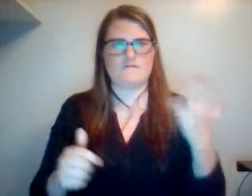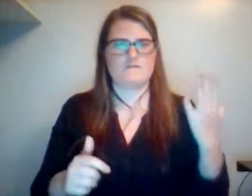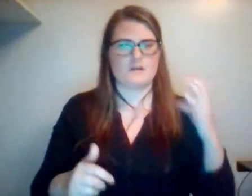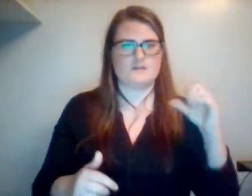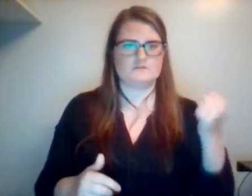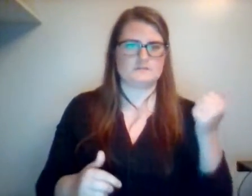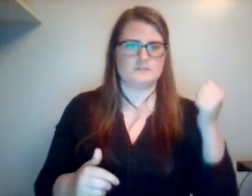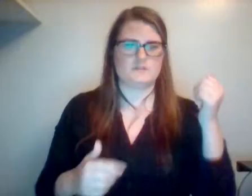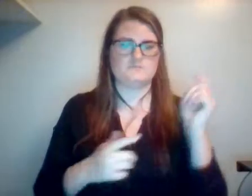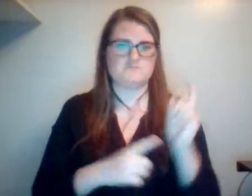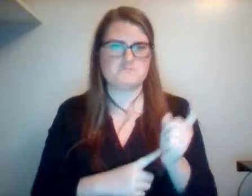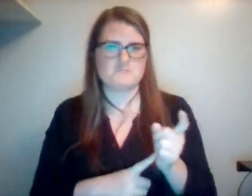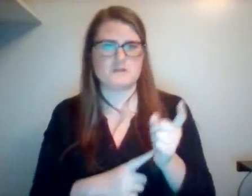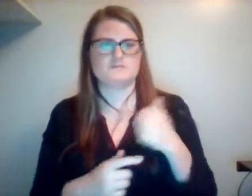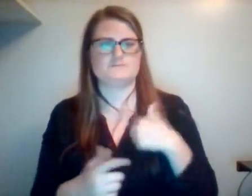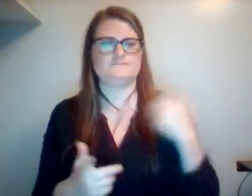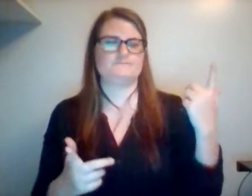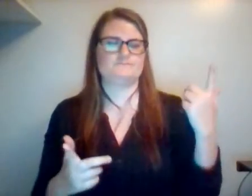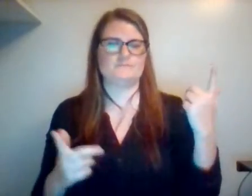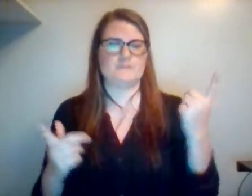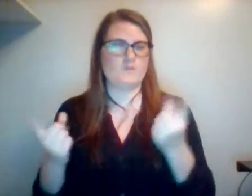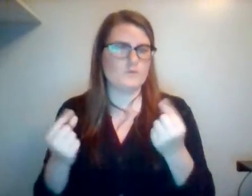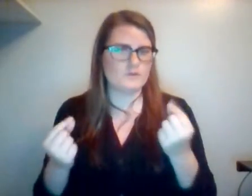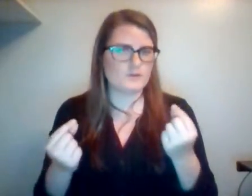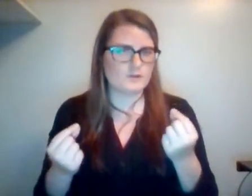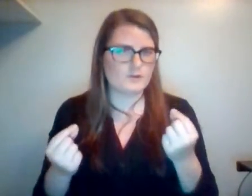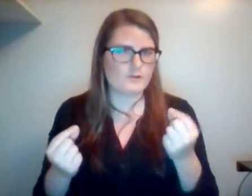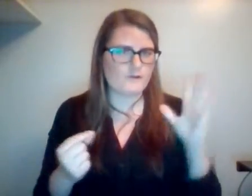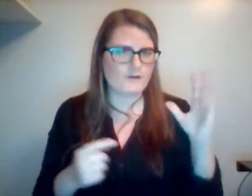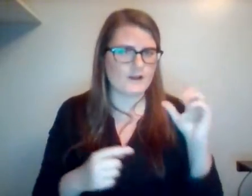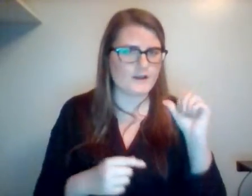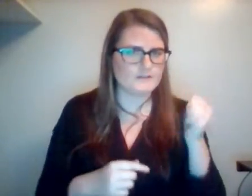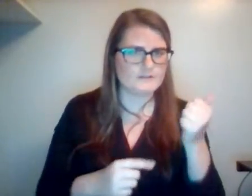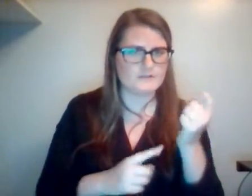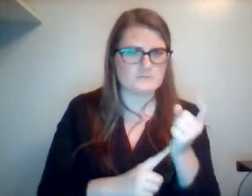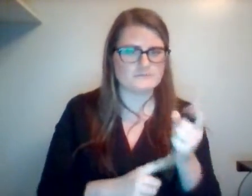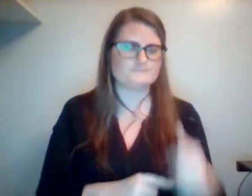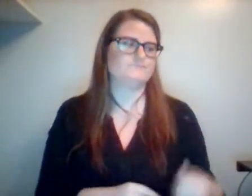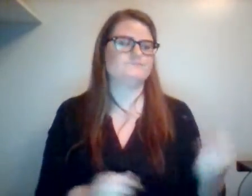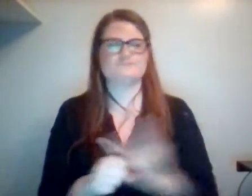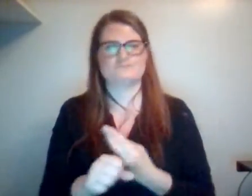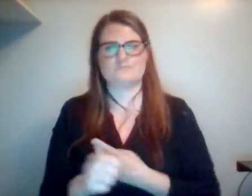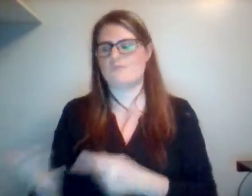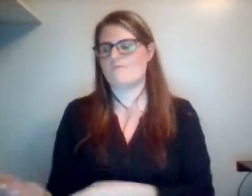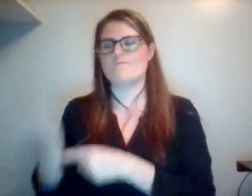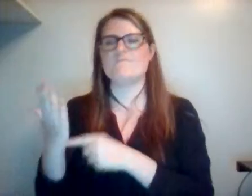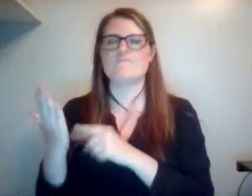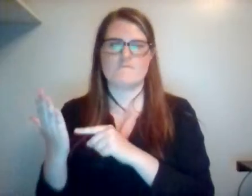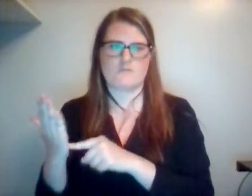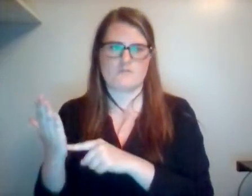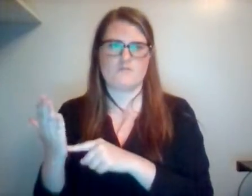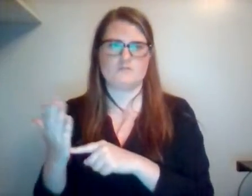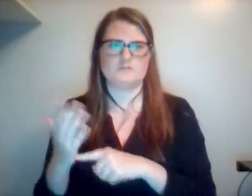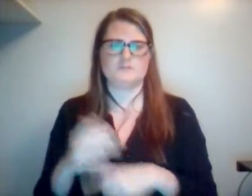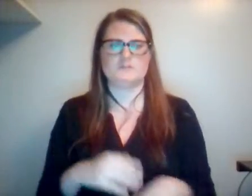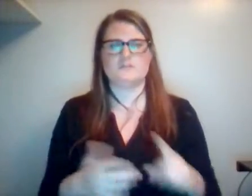the phone to help us do it. And the third avoidance incentive is hardship avoidance. You may